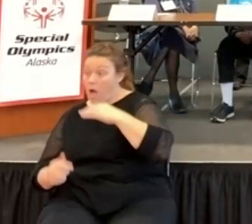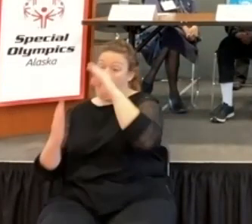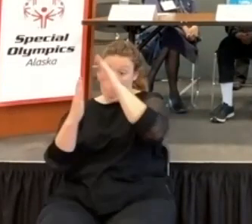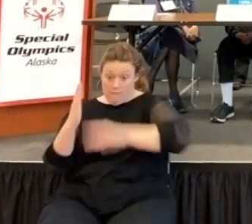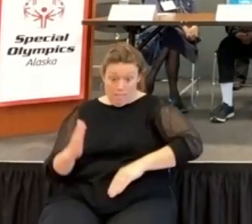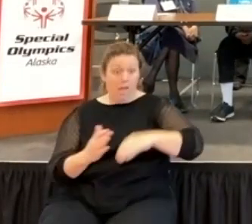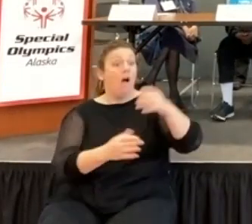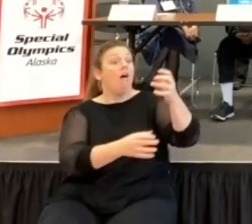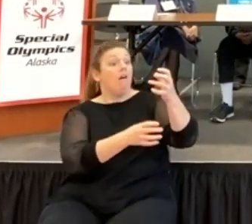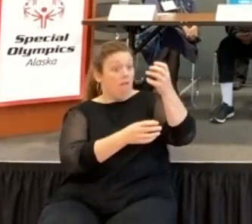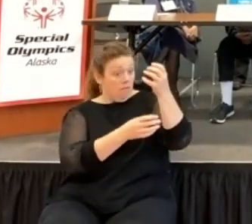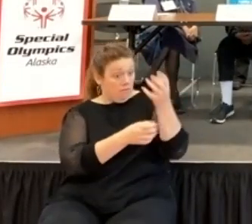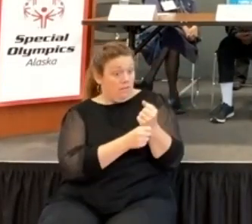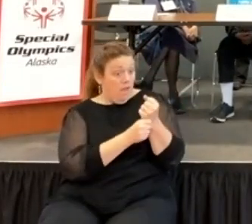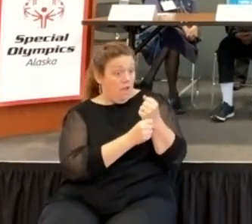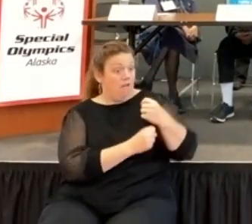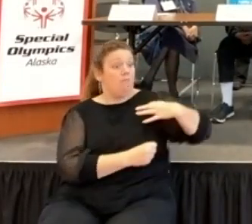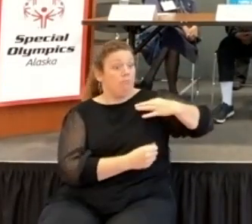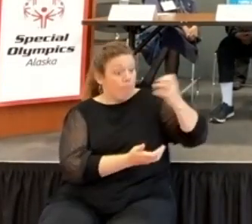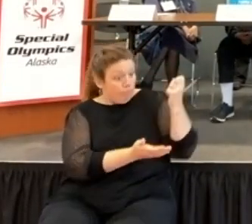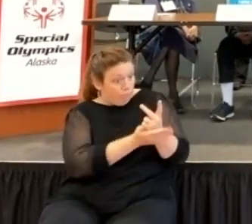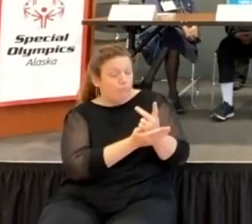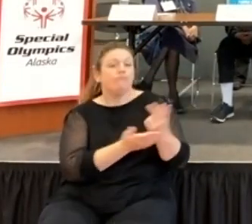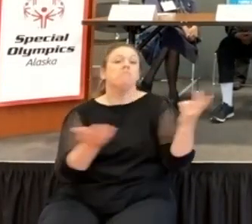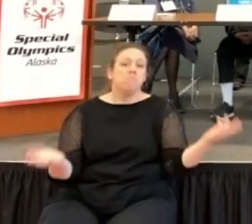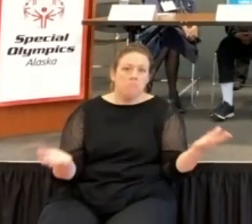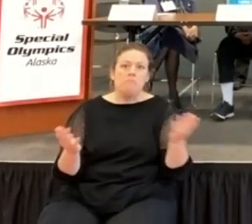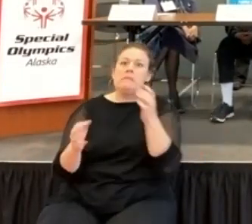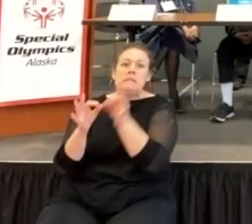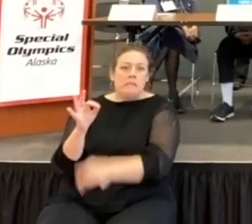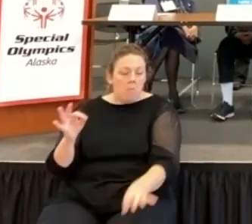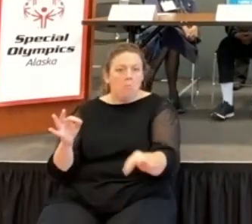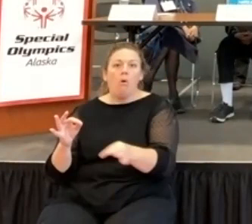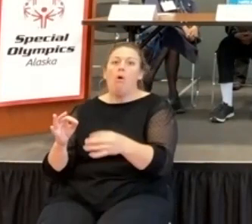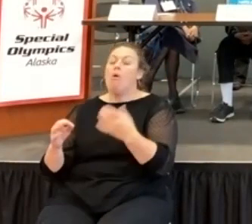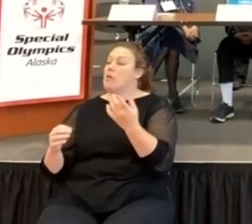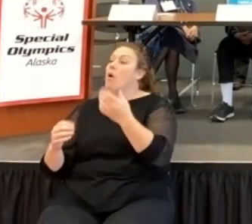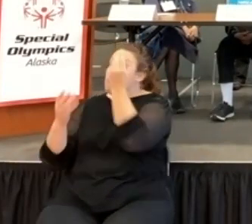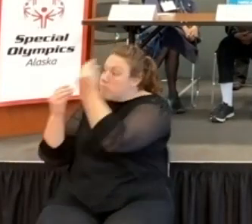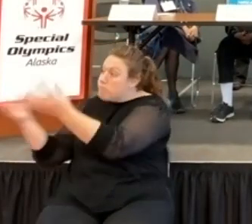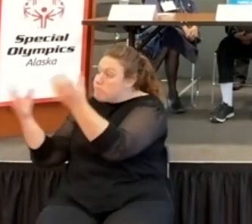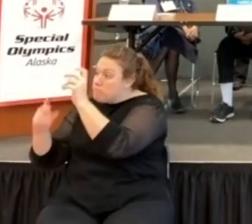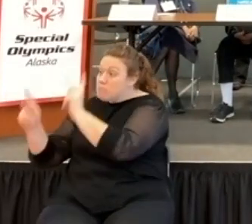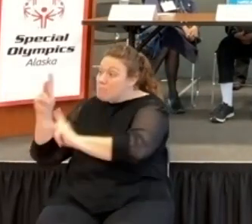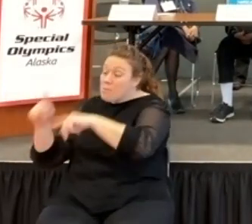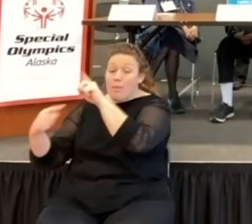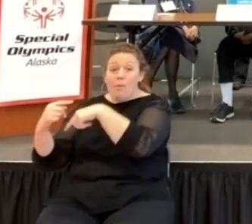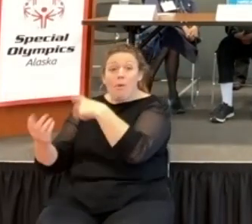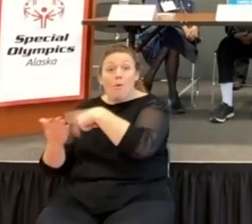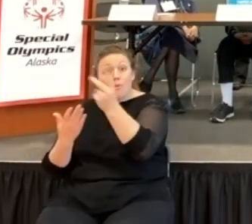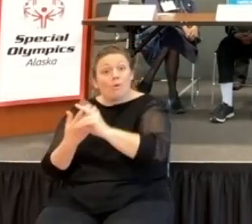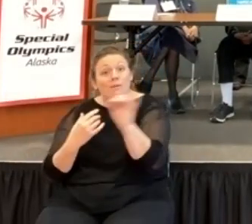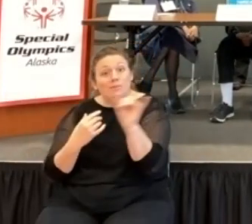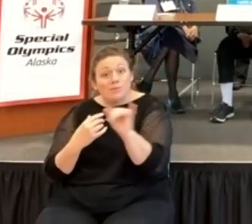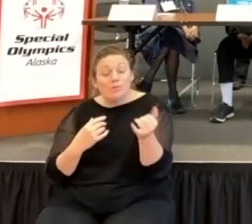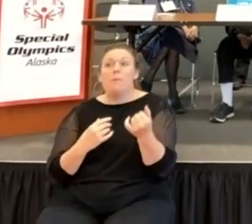find out about the programs to the time they're actually receiving the programs. And I know there's an element in here where the state of Alaska,